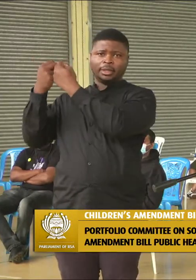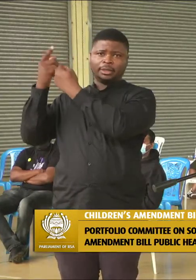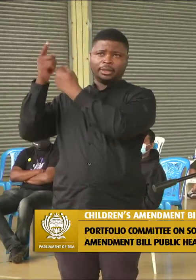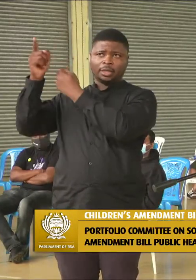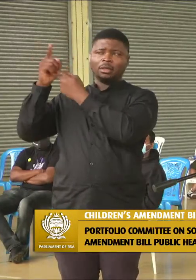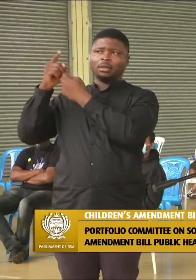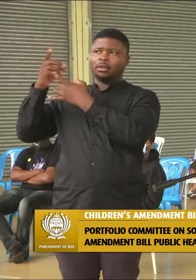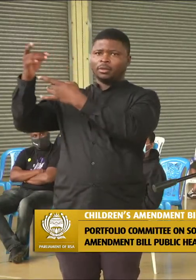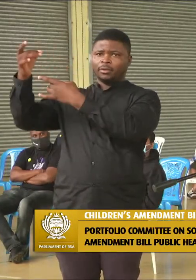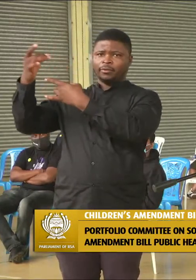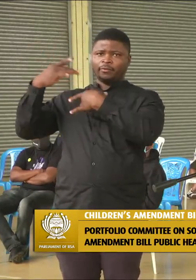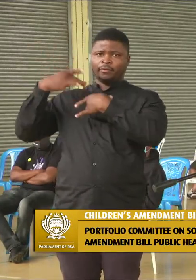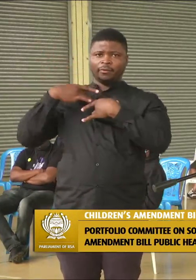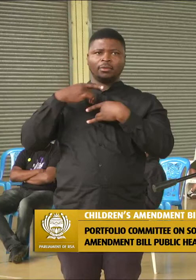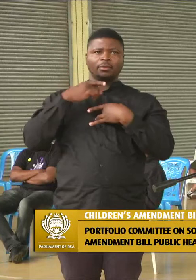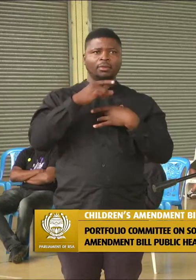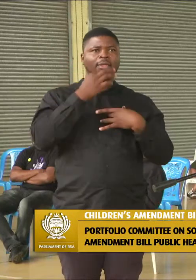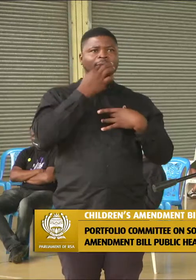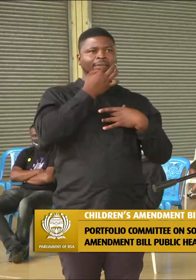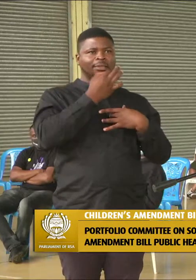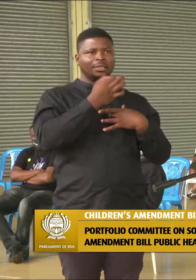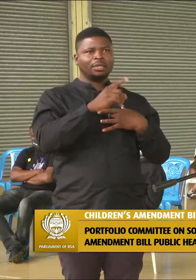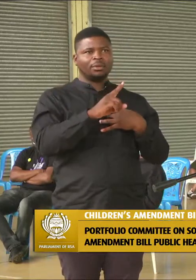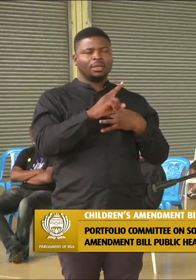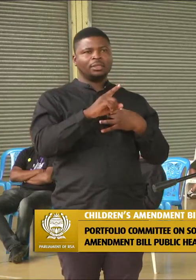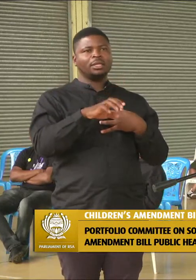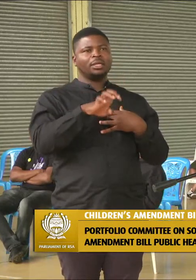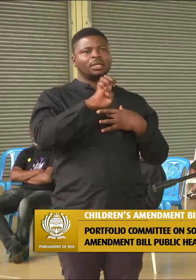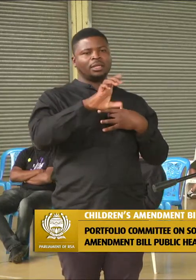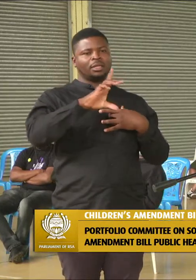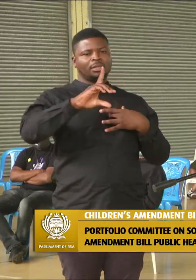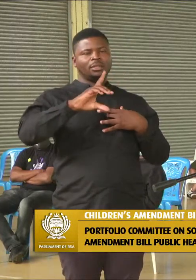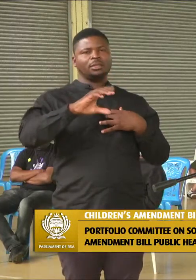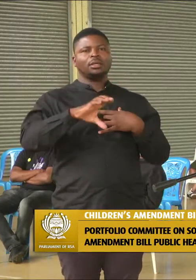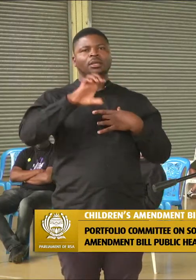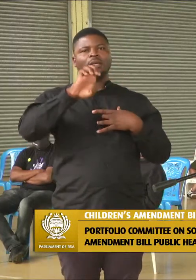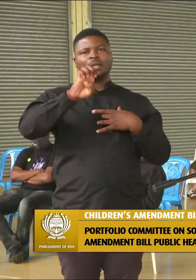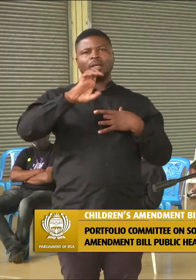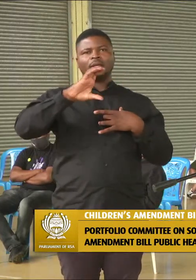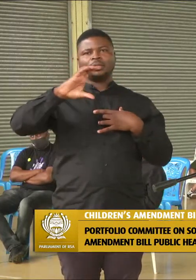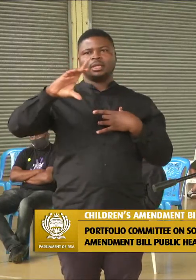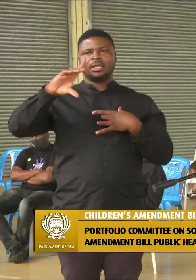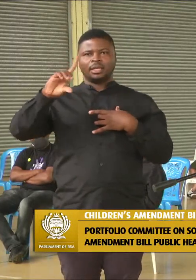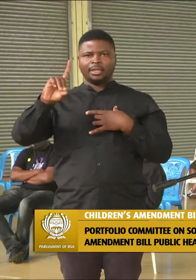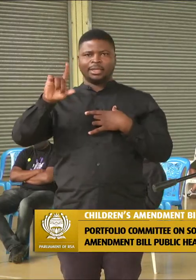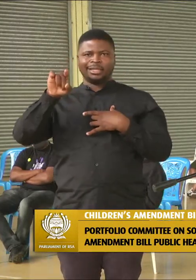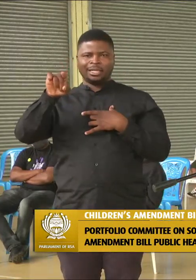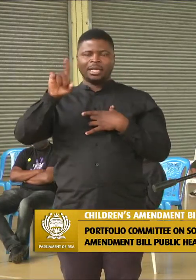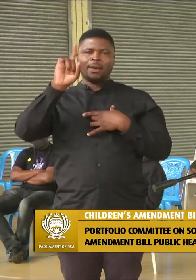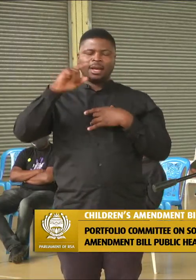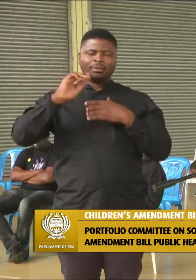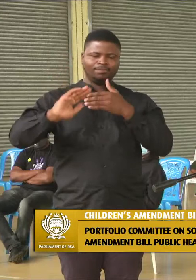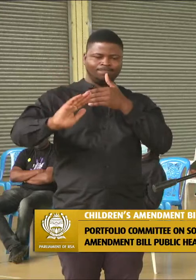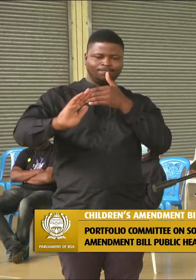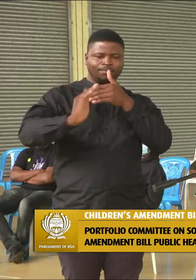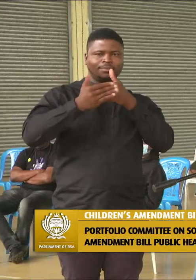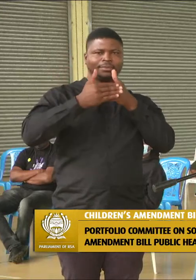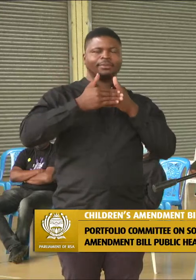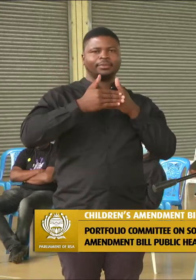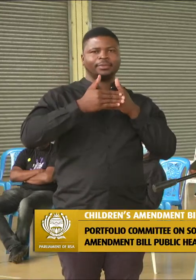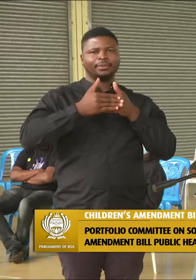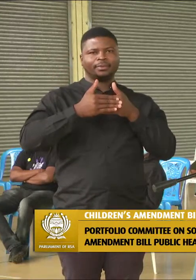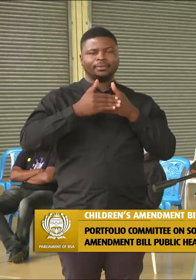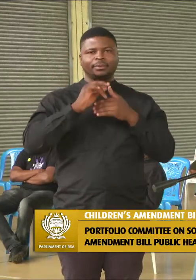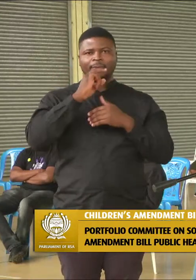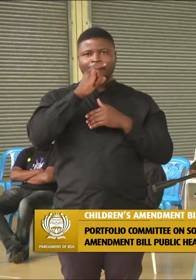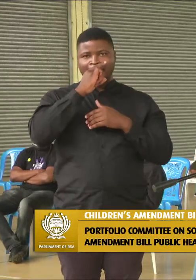ECD centers must close. Kuzwelonke ke kwaphuma isiqondiso esasithi zonke inkulisa mazivalwe. But